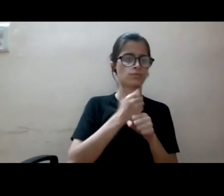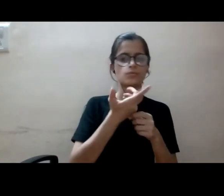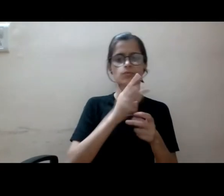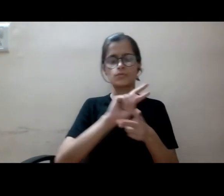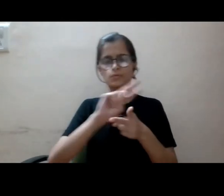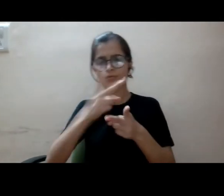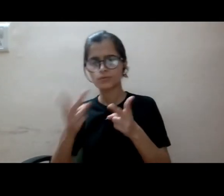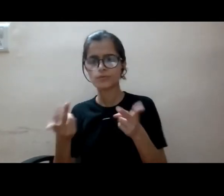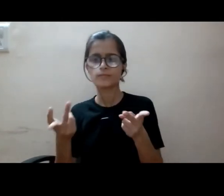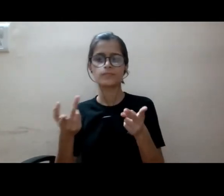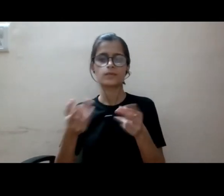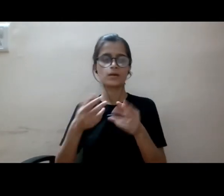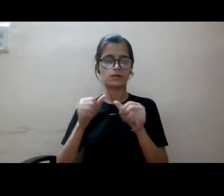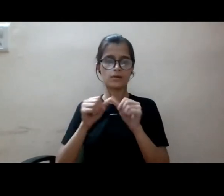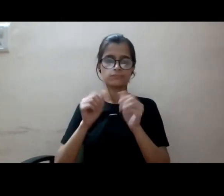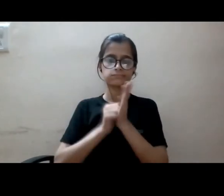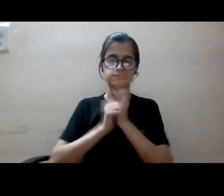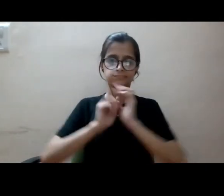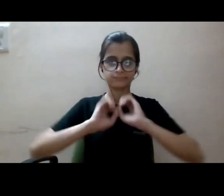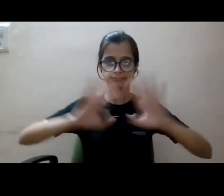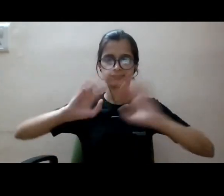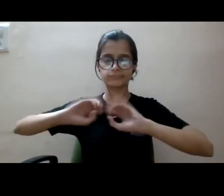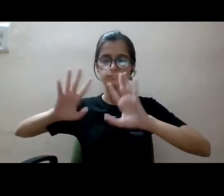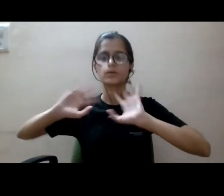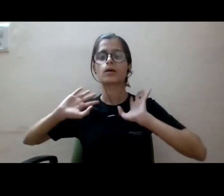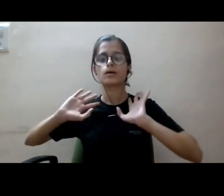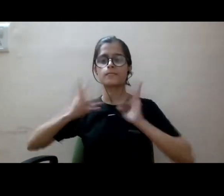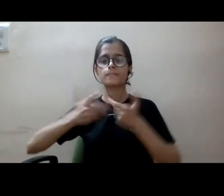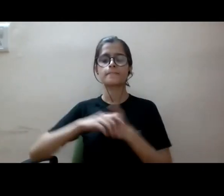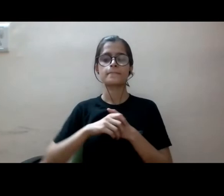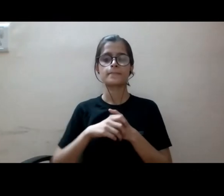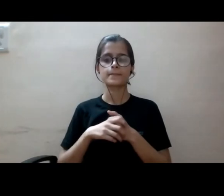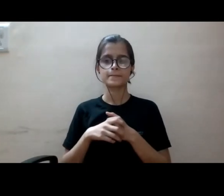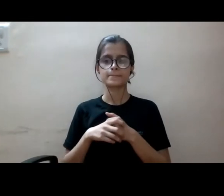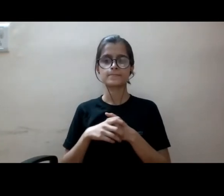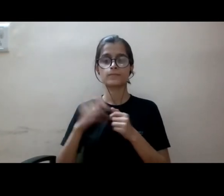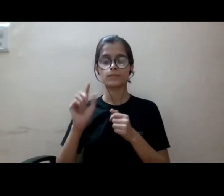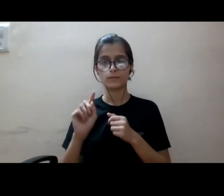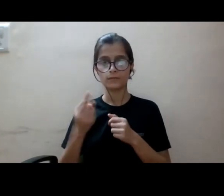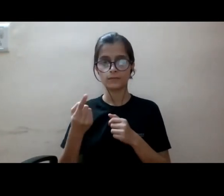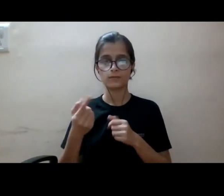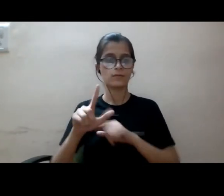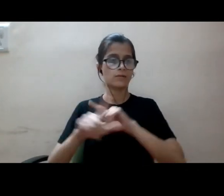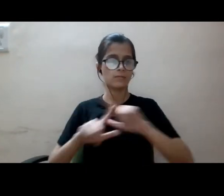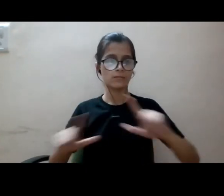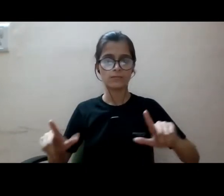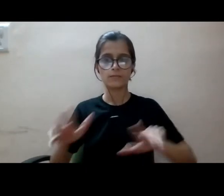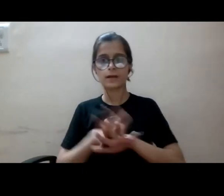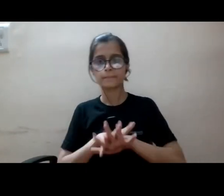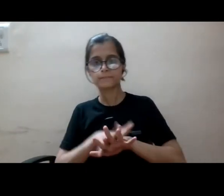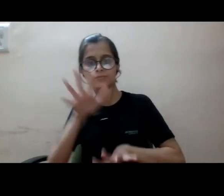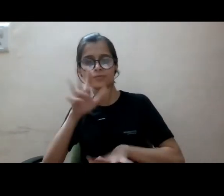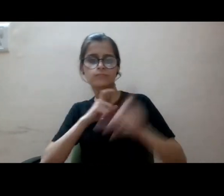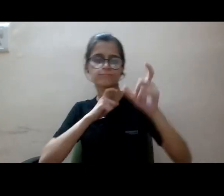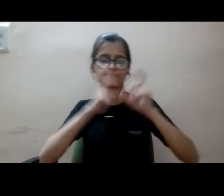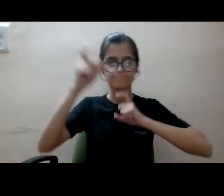facto advertisements for the advantages of French language, abstract expressionism,